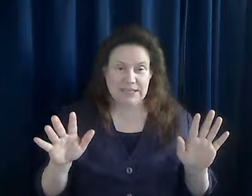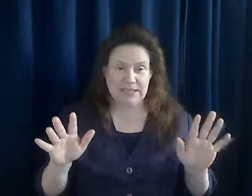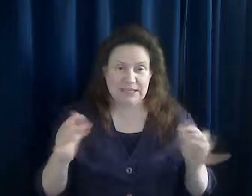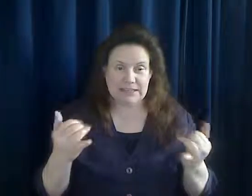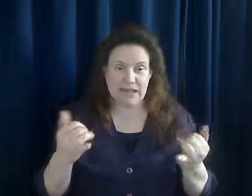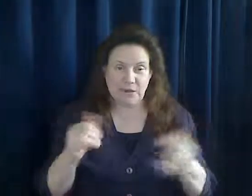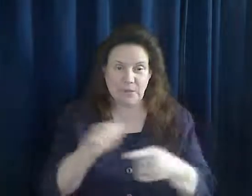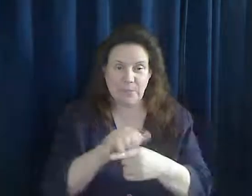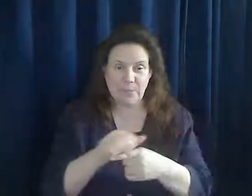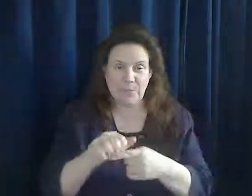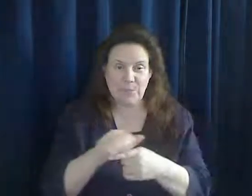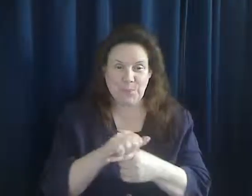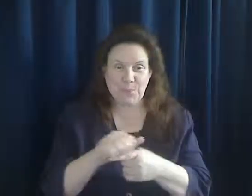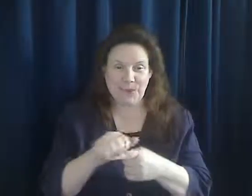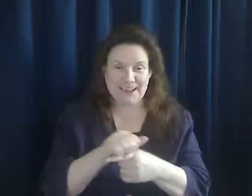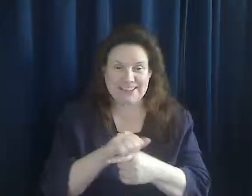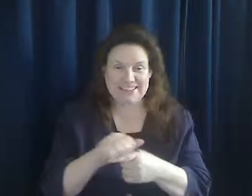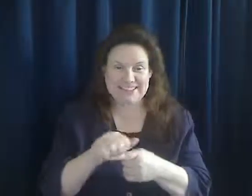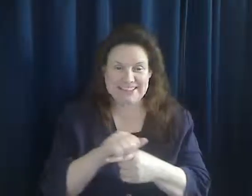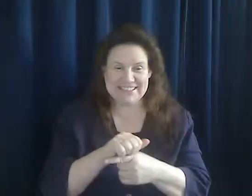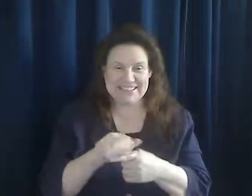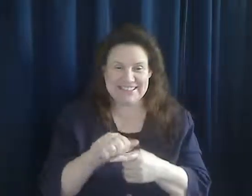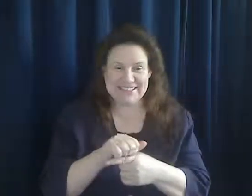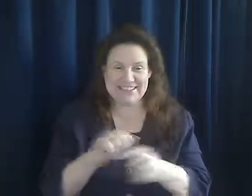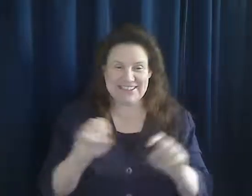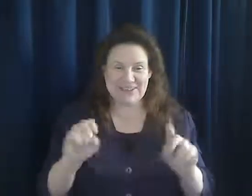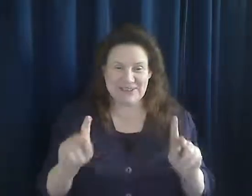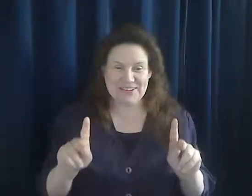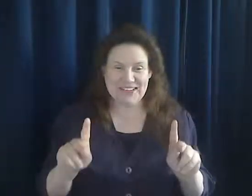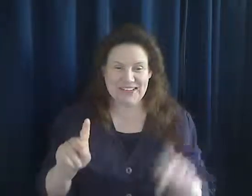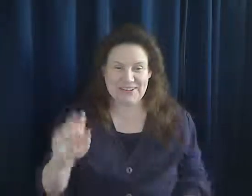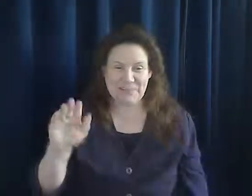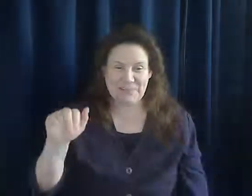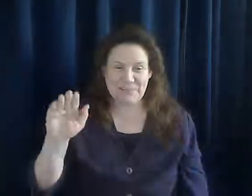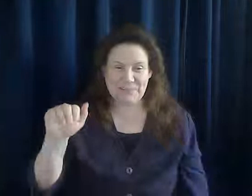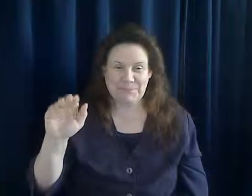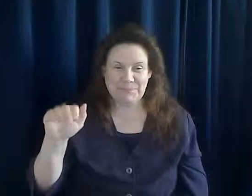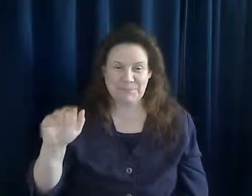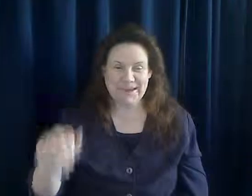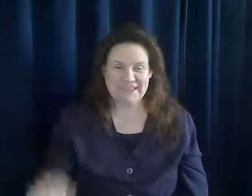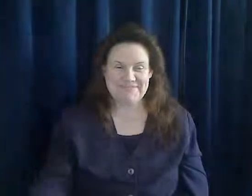10. Now, practice. Okay, bye.